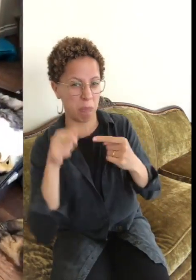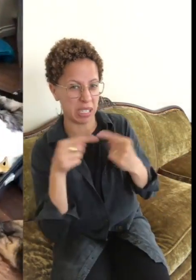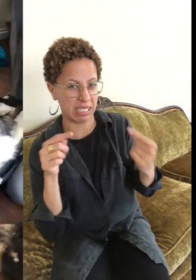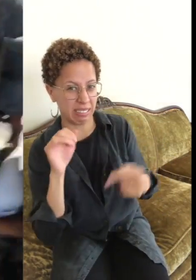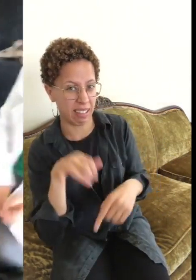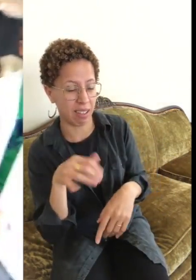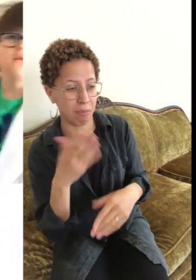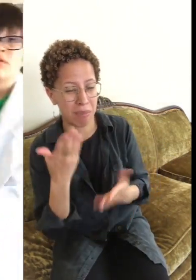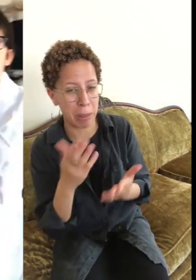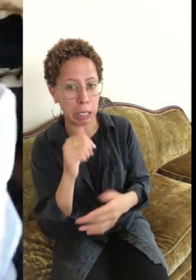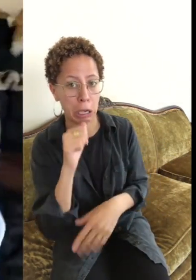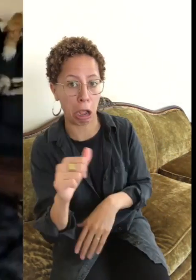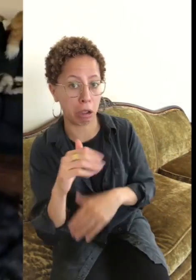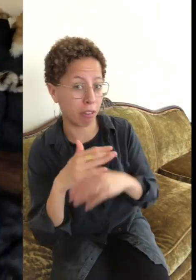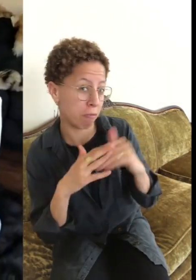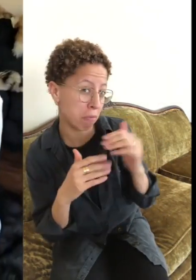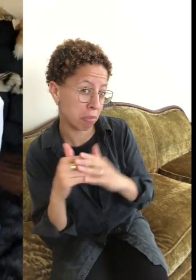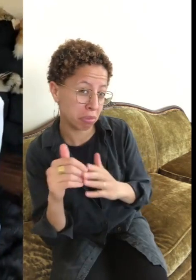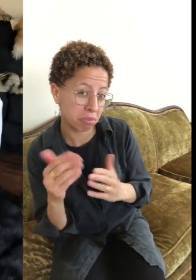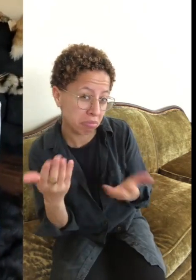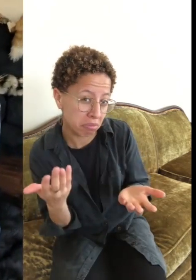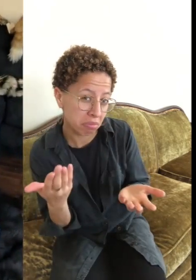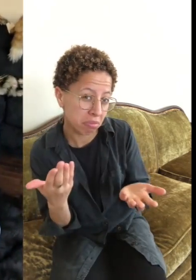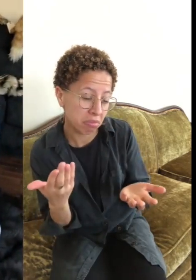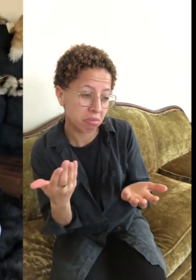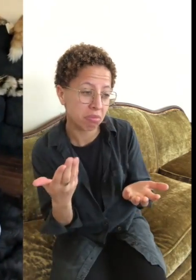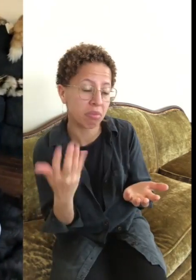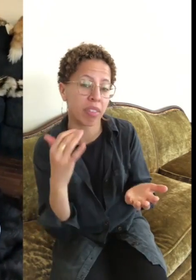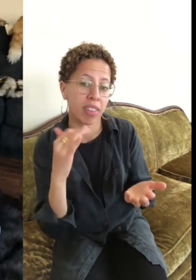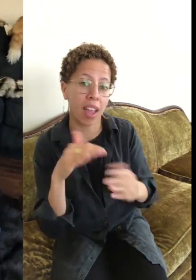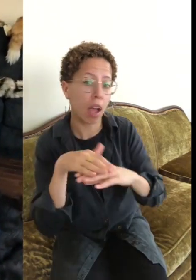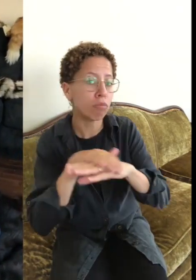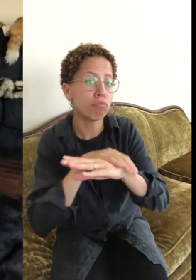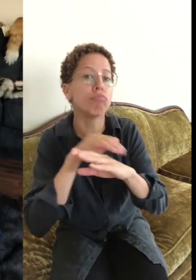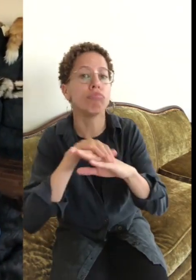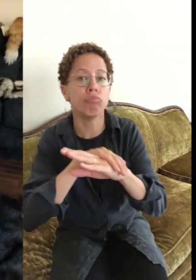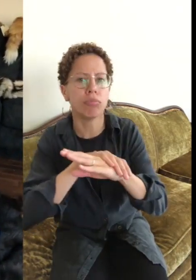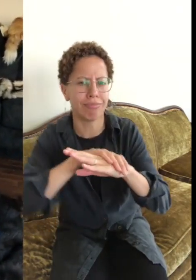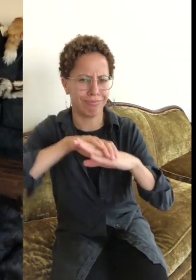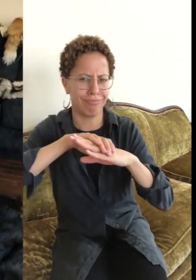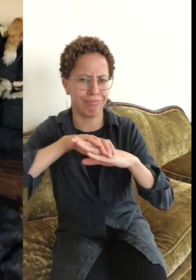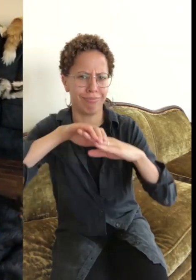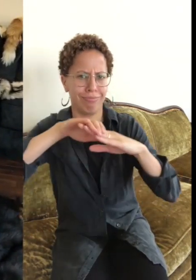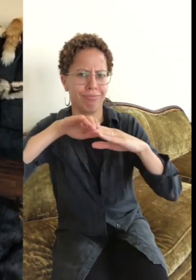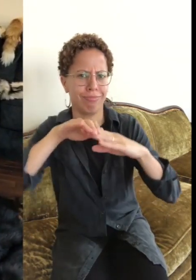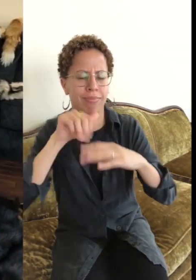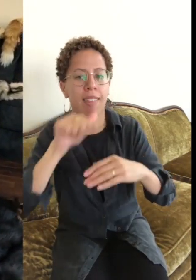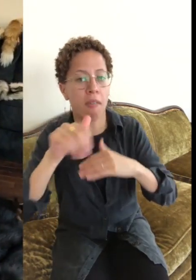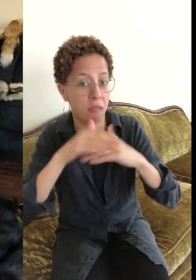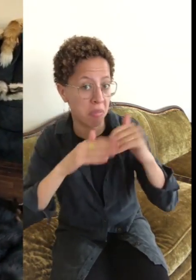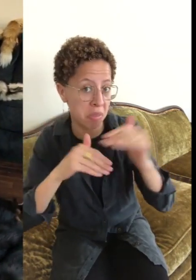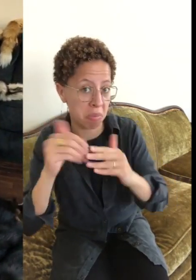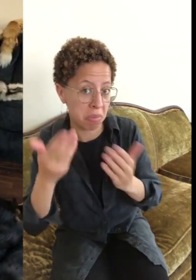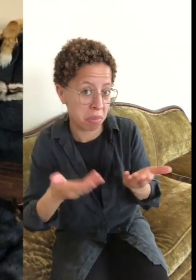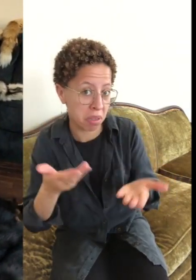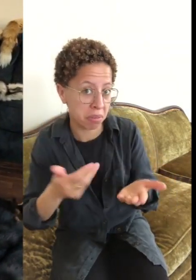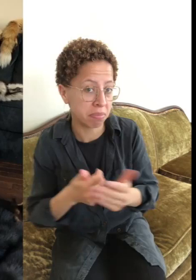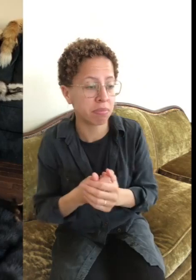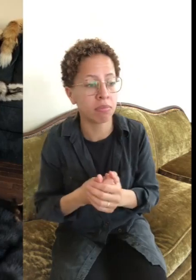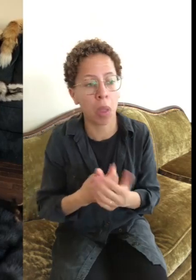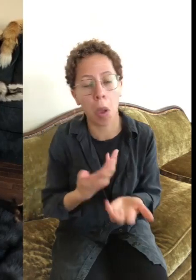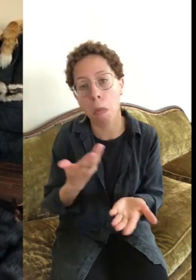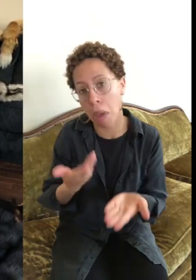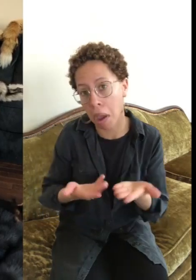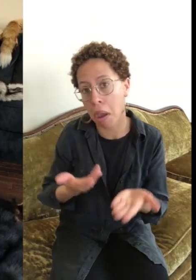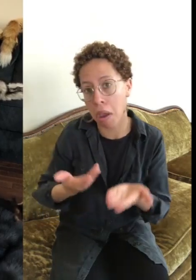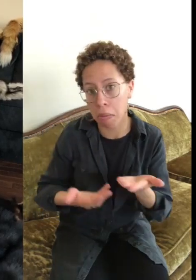backwards? Yeah. Do you think it might be uncomfortable for them to have their fur pushed the other way? Yeah, maybe. I